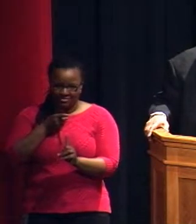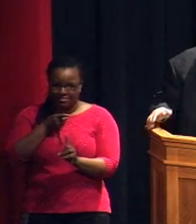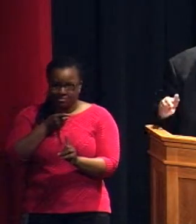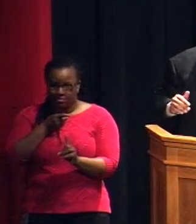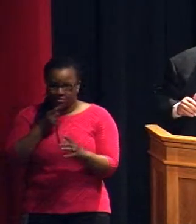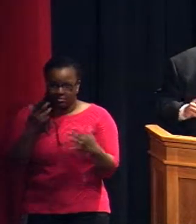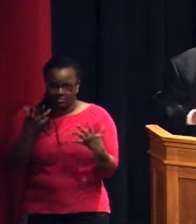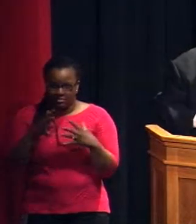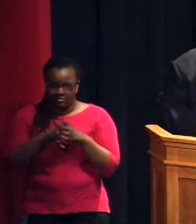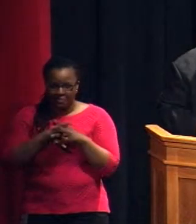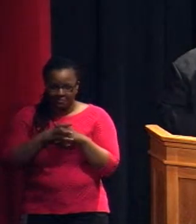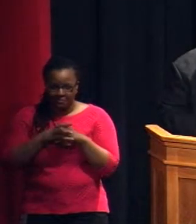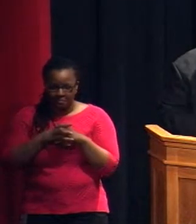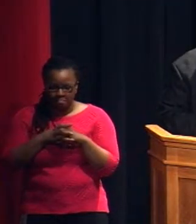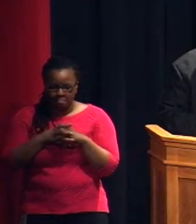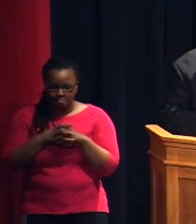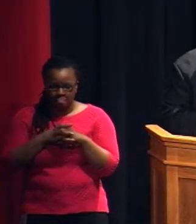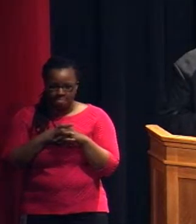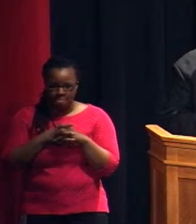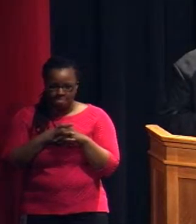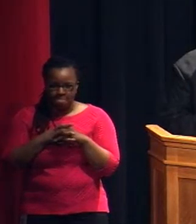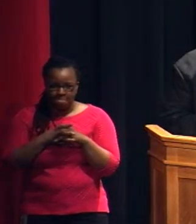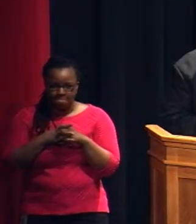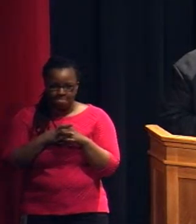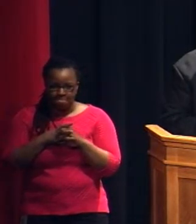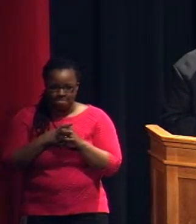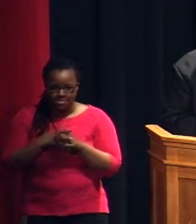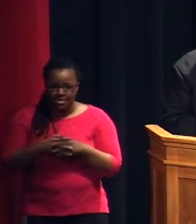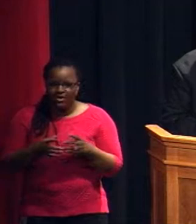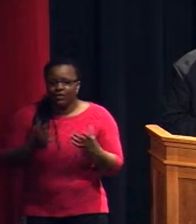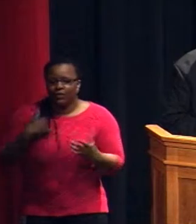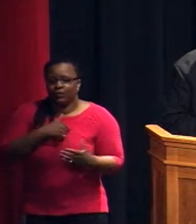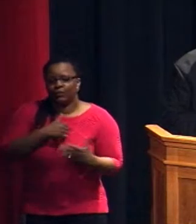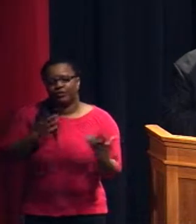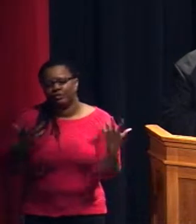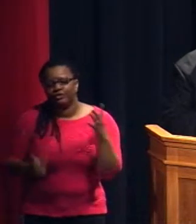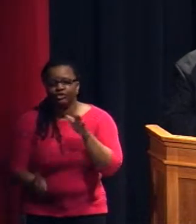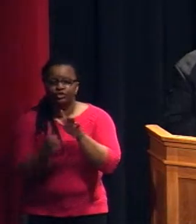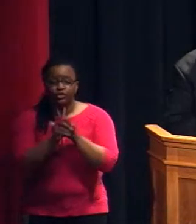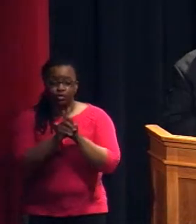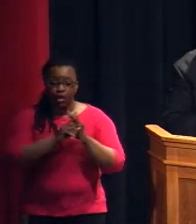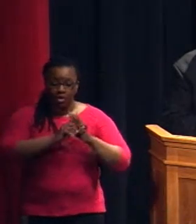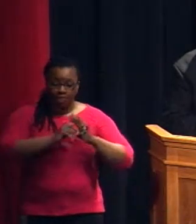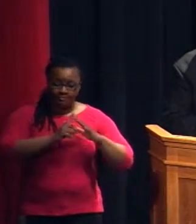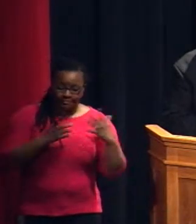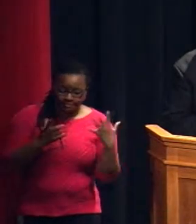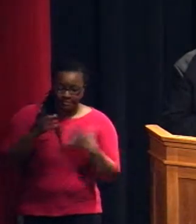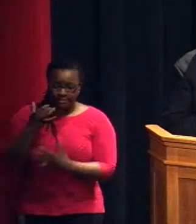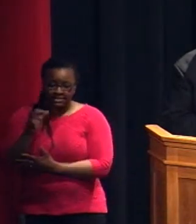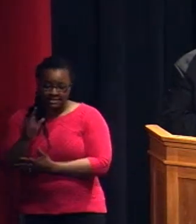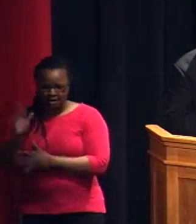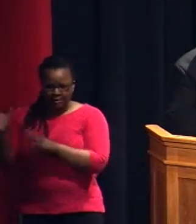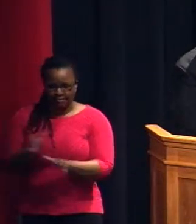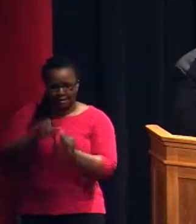to come into this situation in the middle of a school year, and the determination